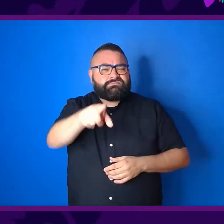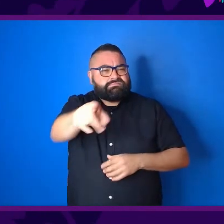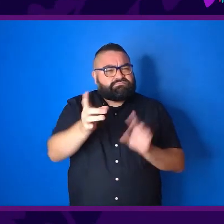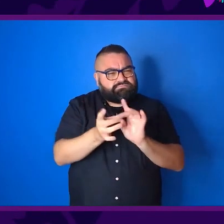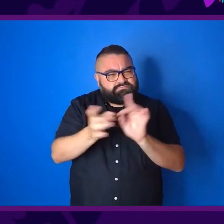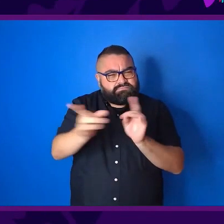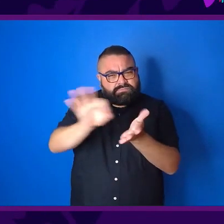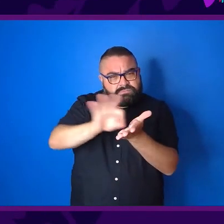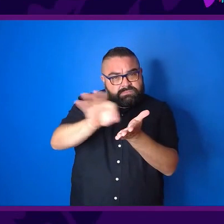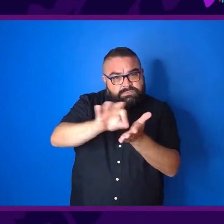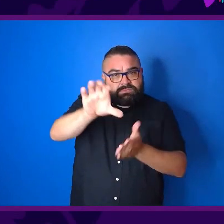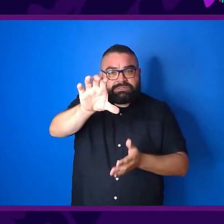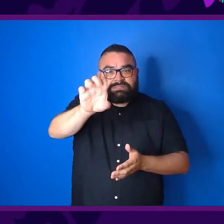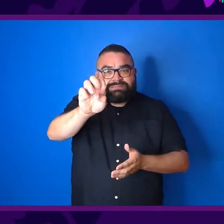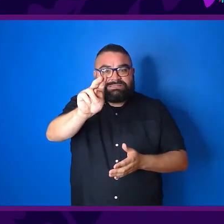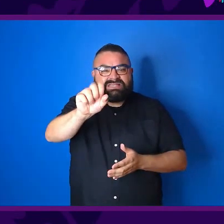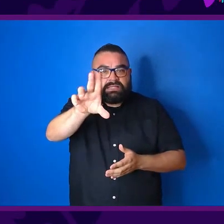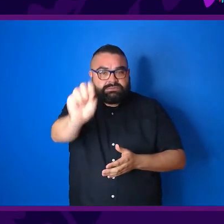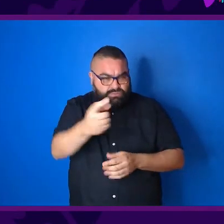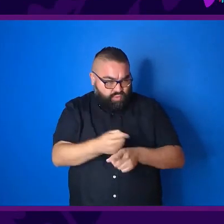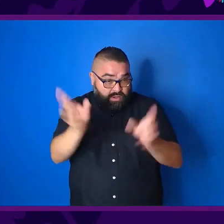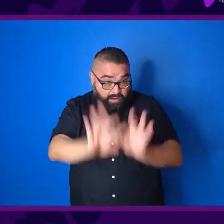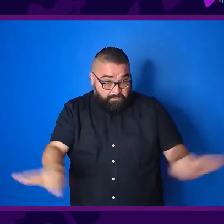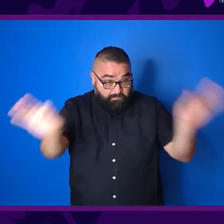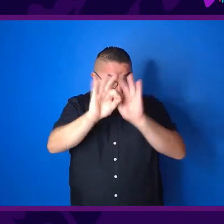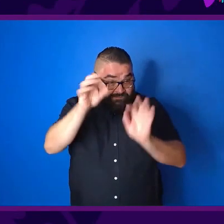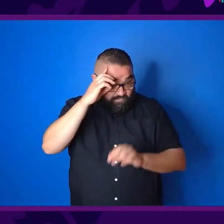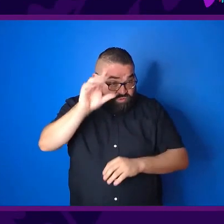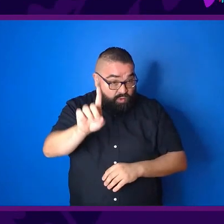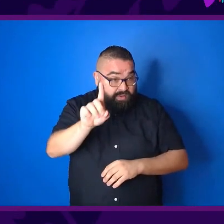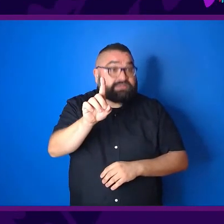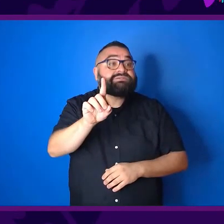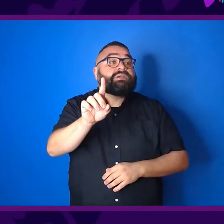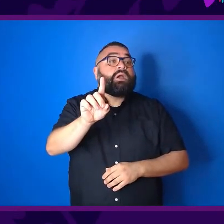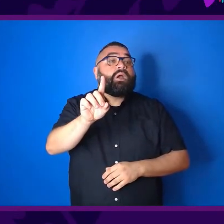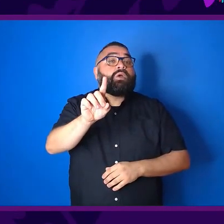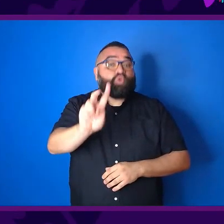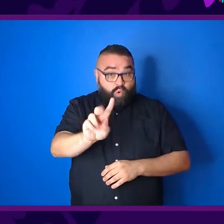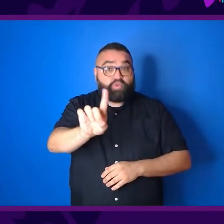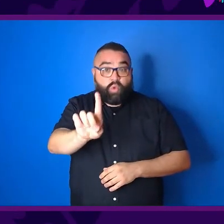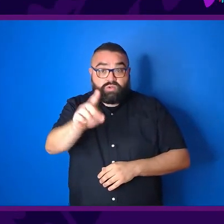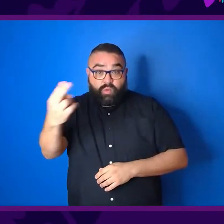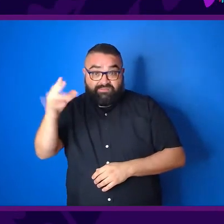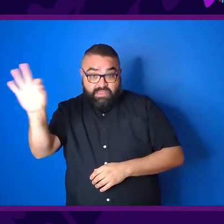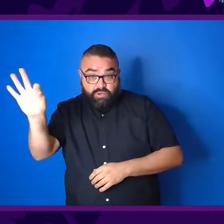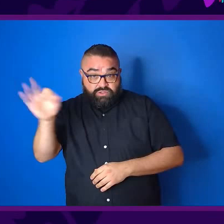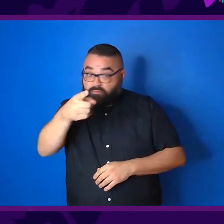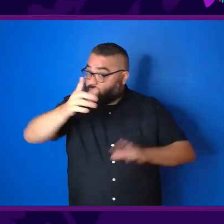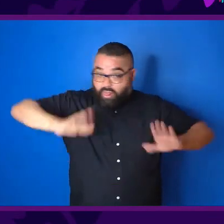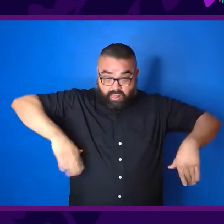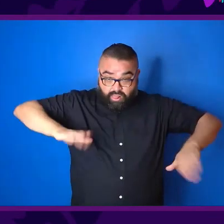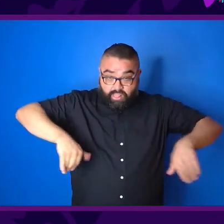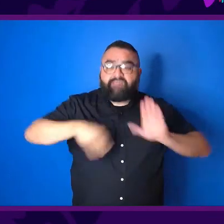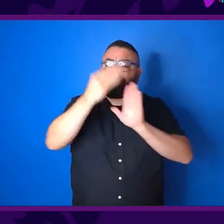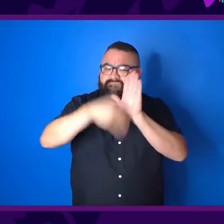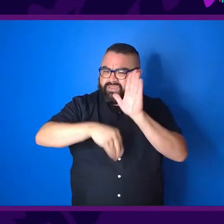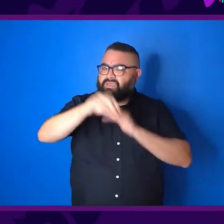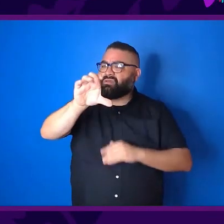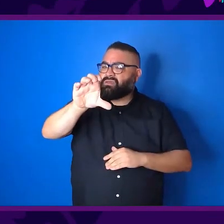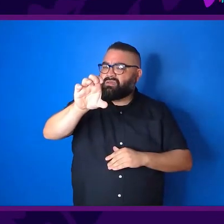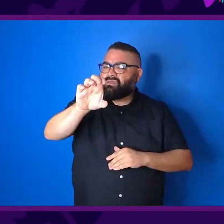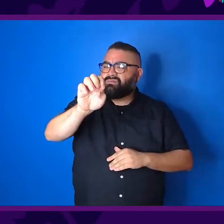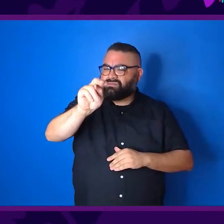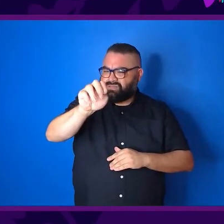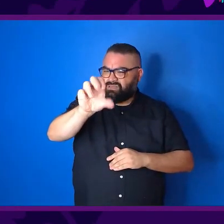Huerta Foundation. So I just wanted to remind everybody, if you haven't already, please go ahead, take a moment to fill out the census. You can do it online. It's very